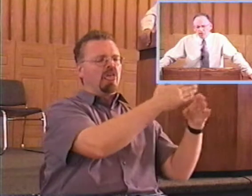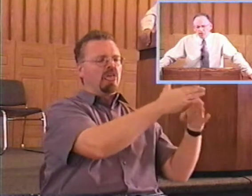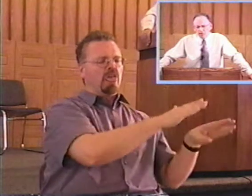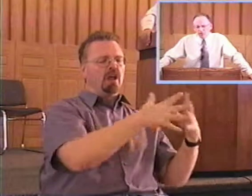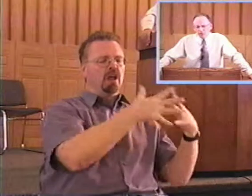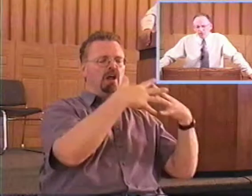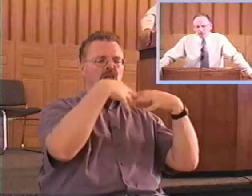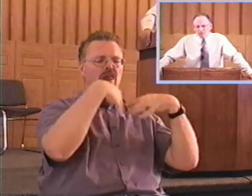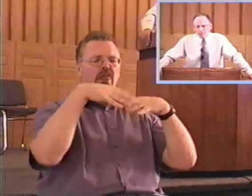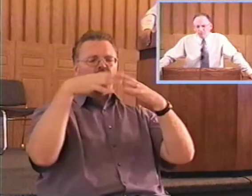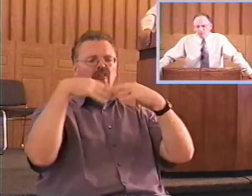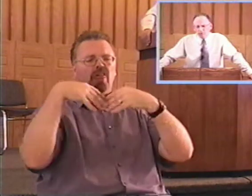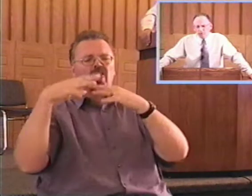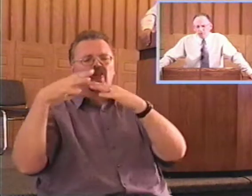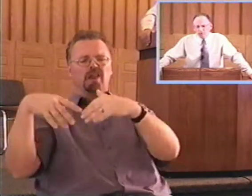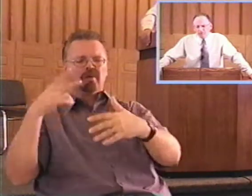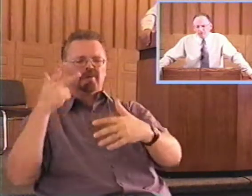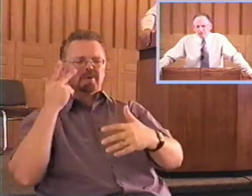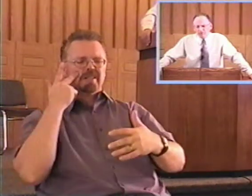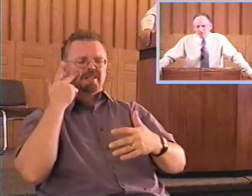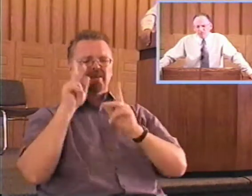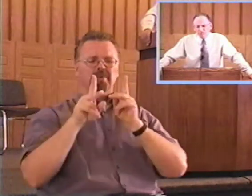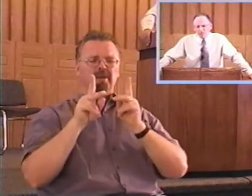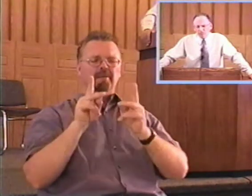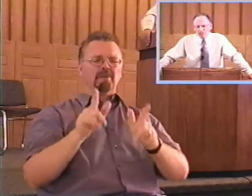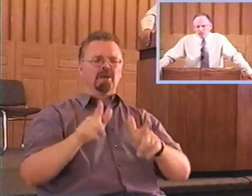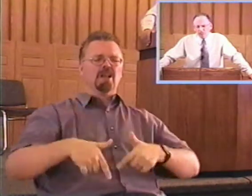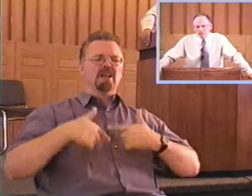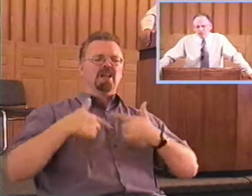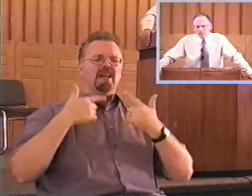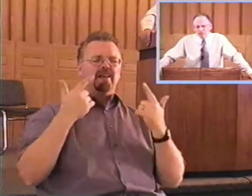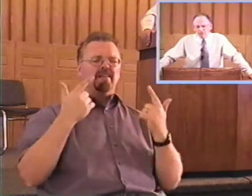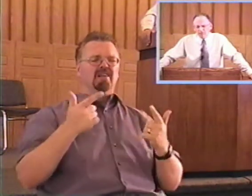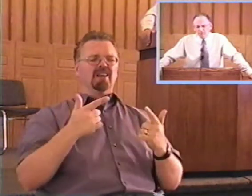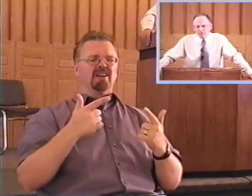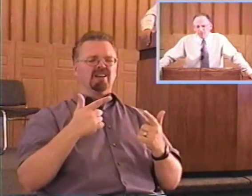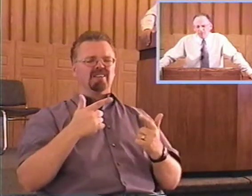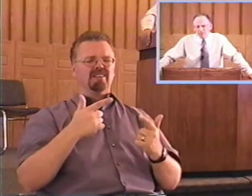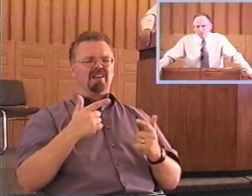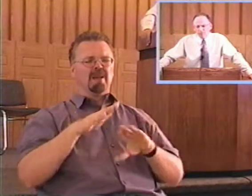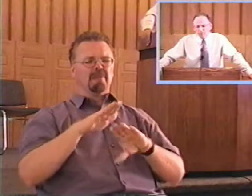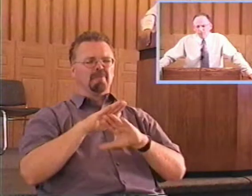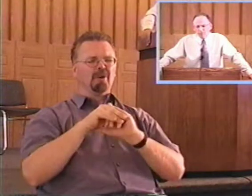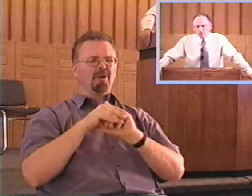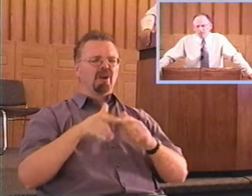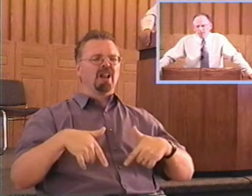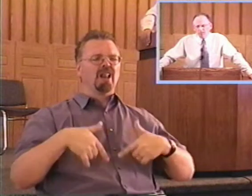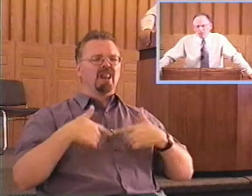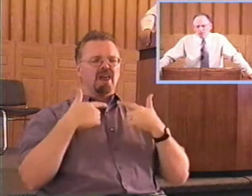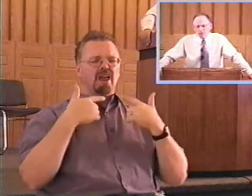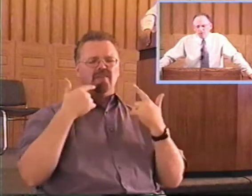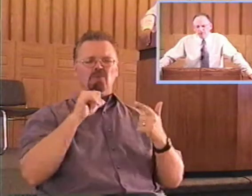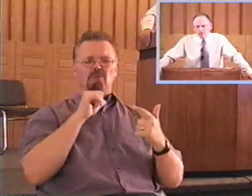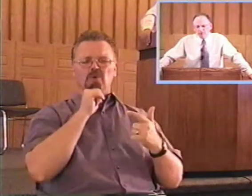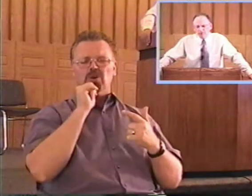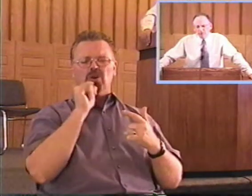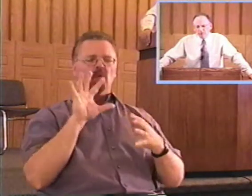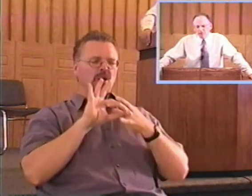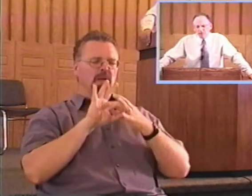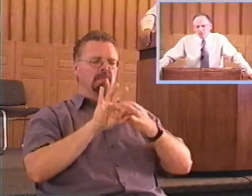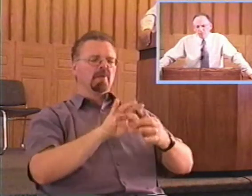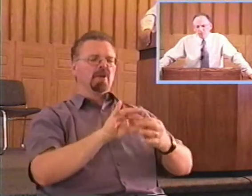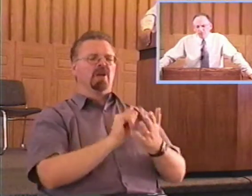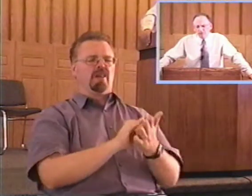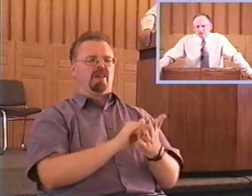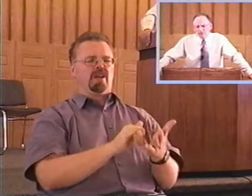meltdown. We see people living cynical lives. Father, we don't want to be a part of